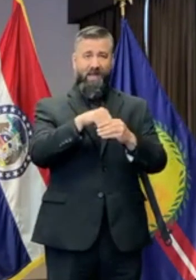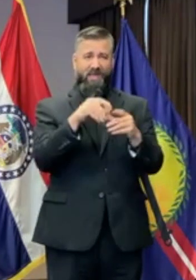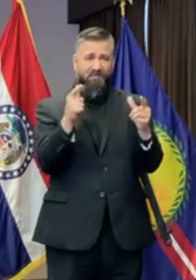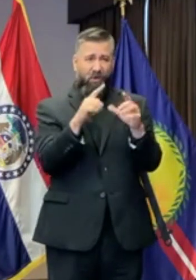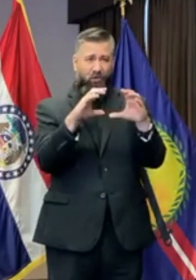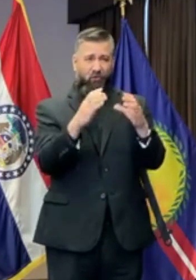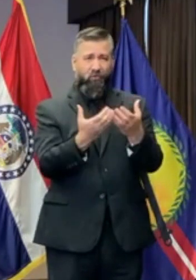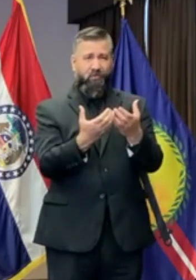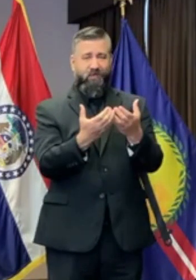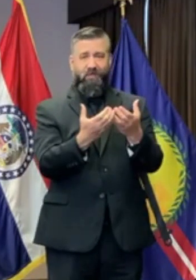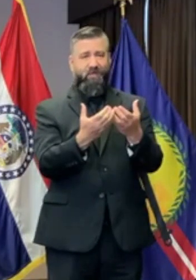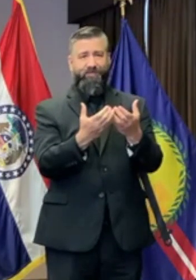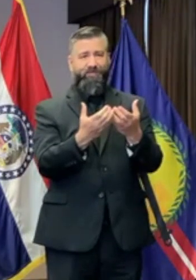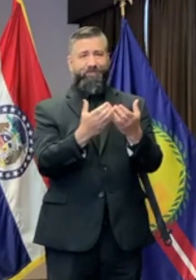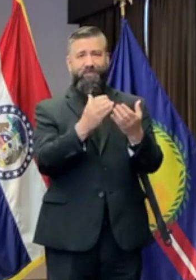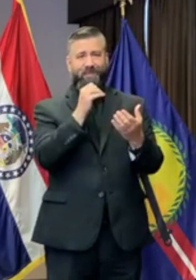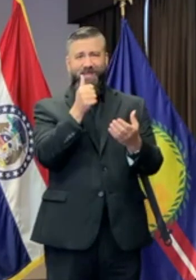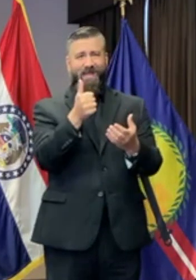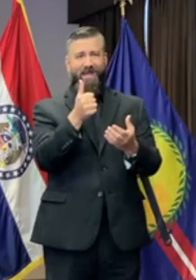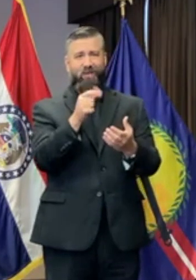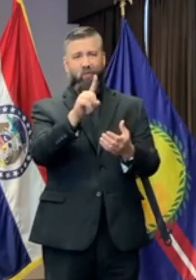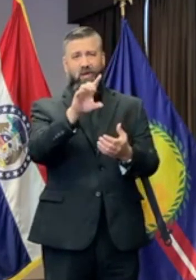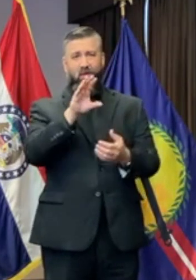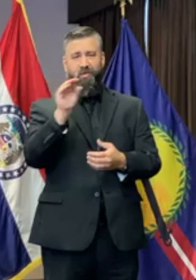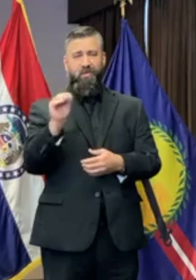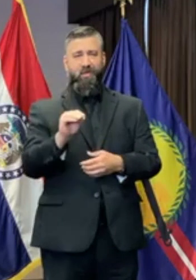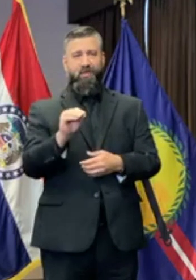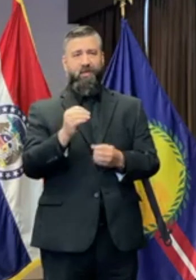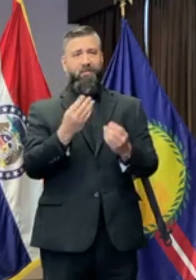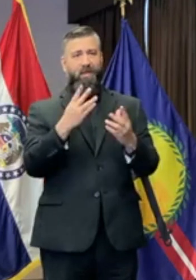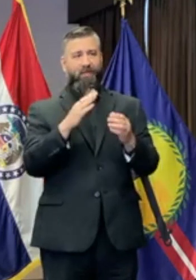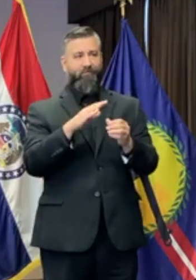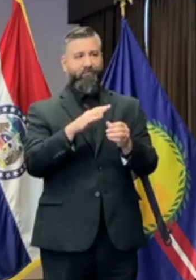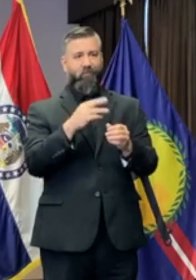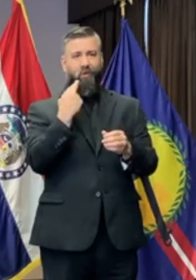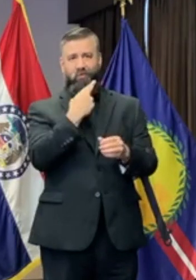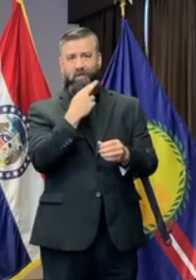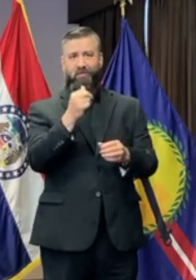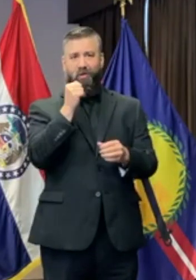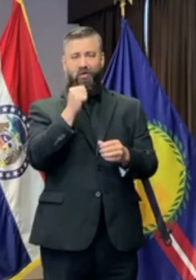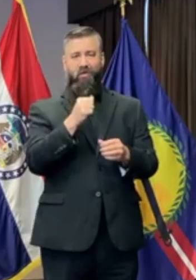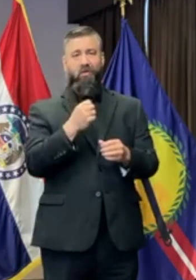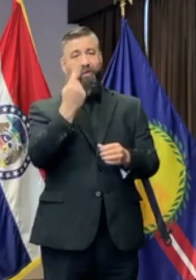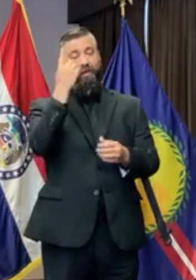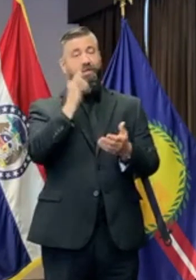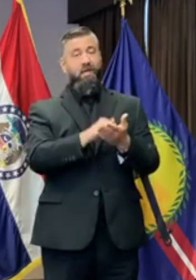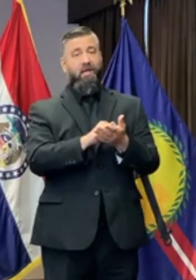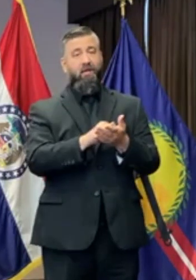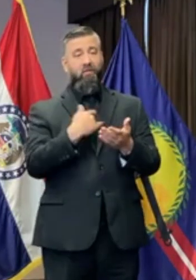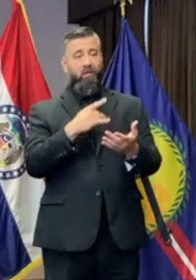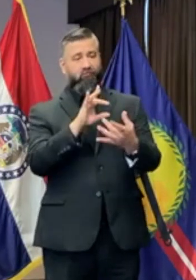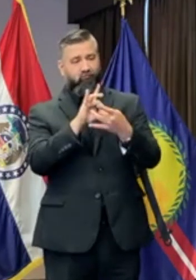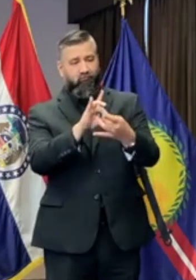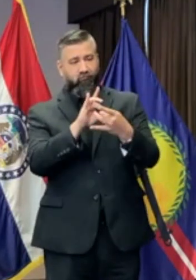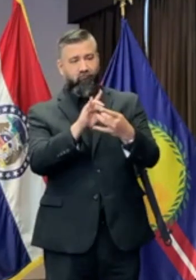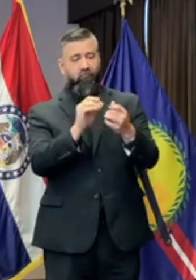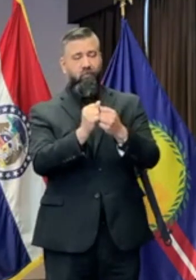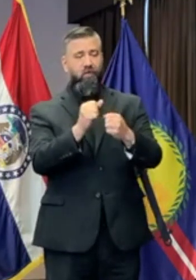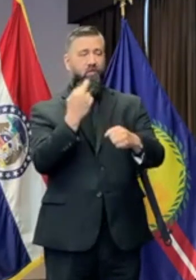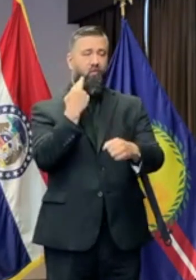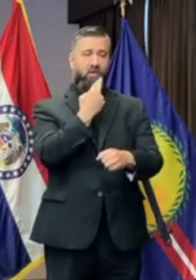small groups is not necessarily 100% in many venues, and we understand that. We work closely with our